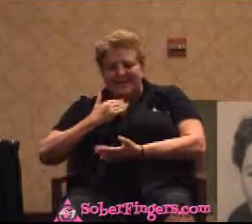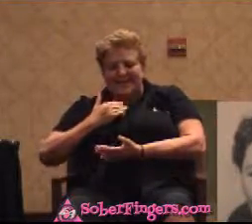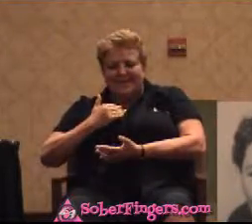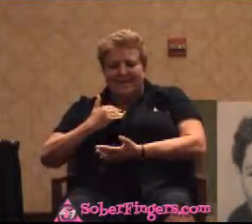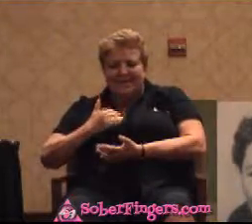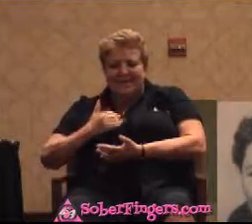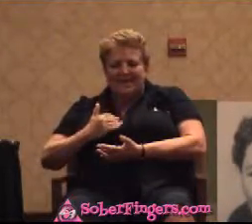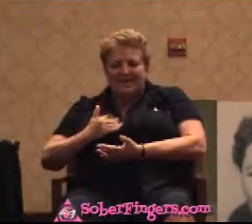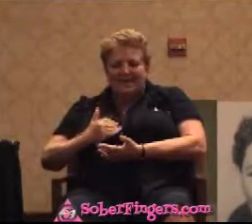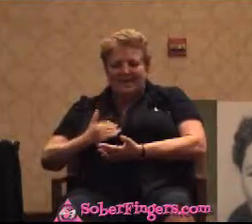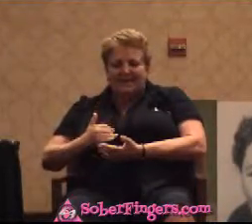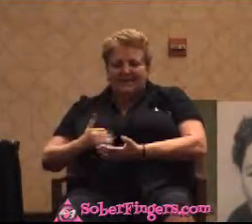sweet